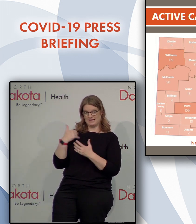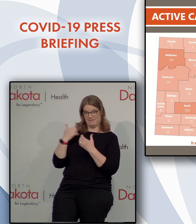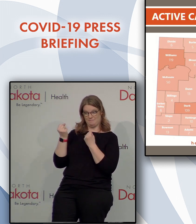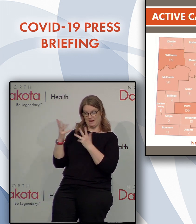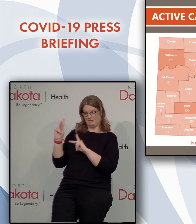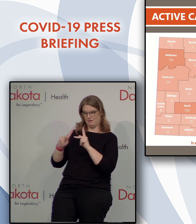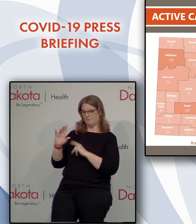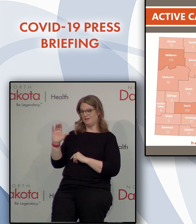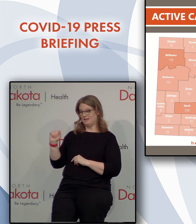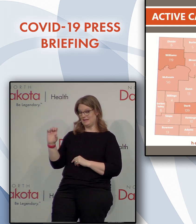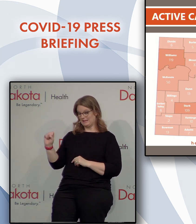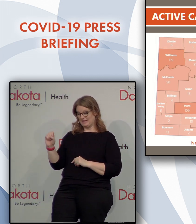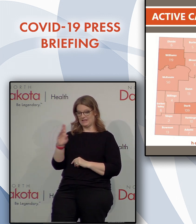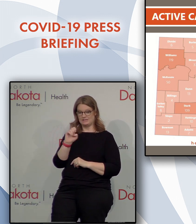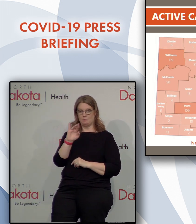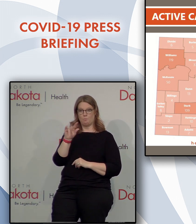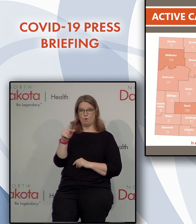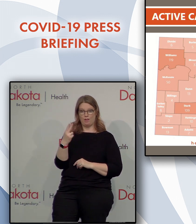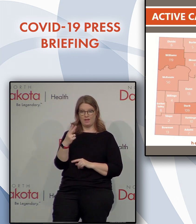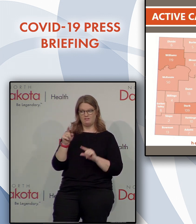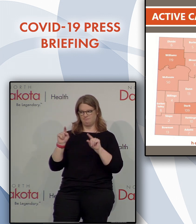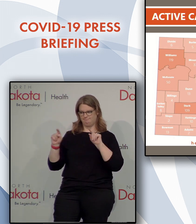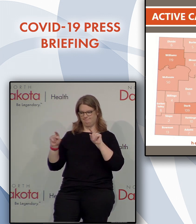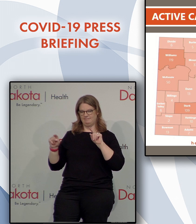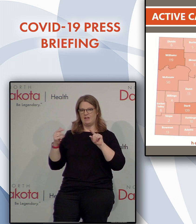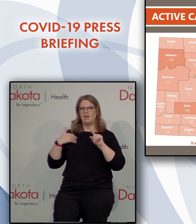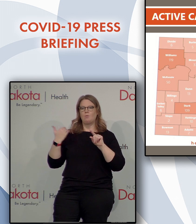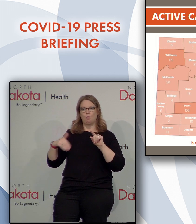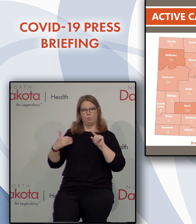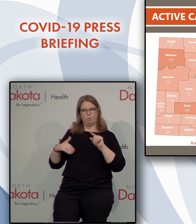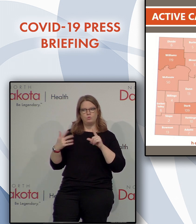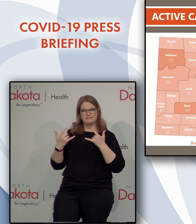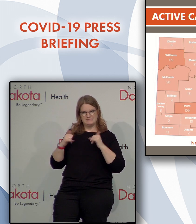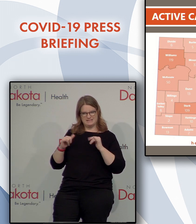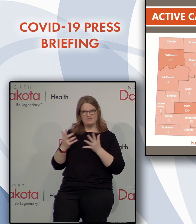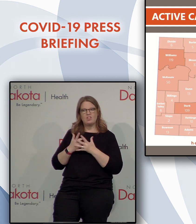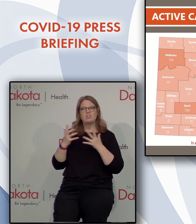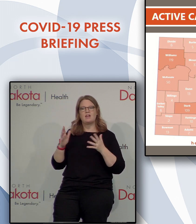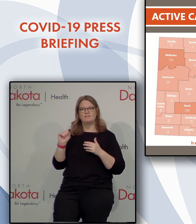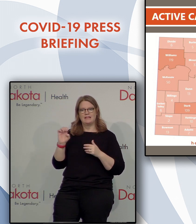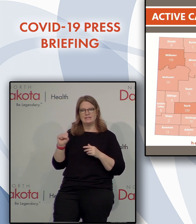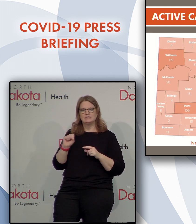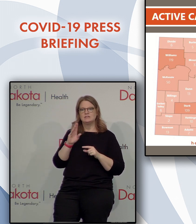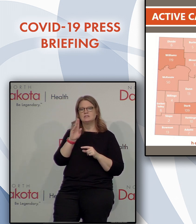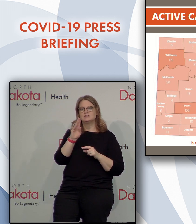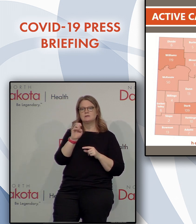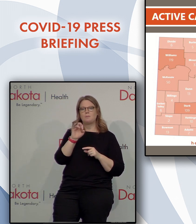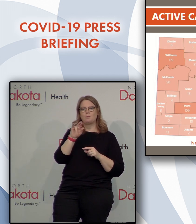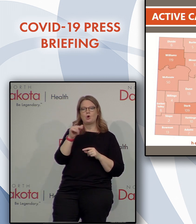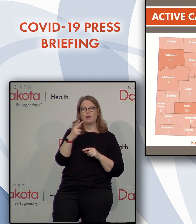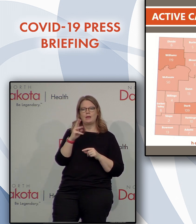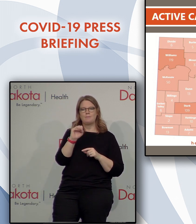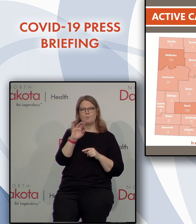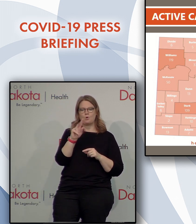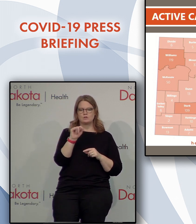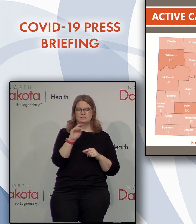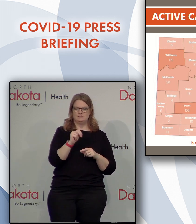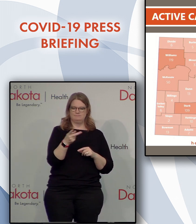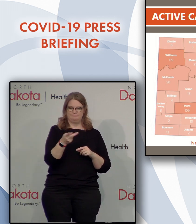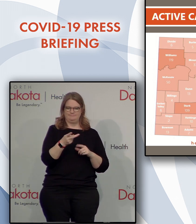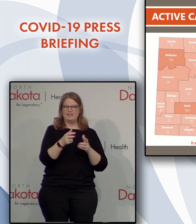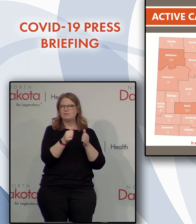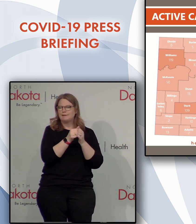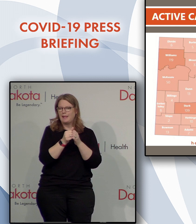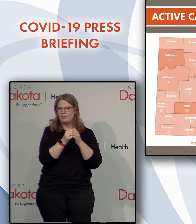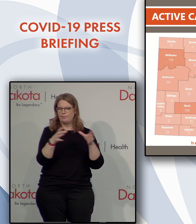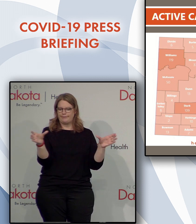and Burley are among the largest, and Burley and Morton, together as sort of one